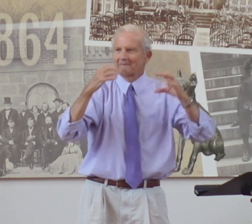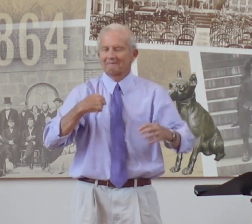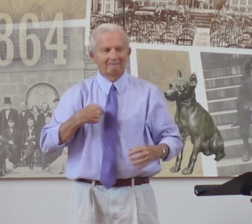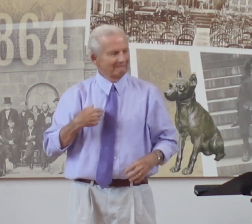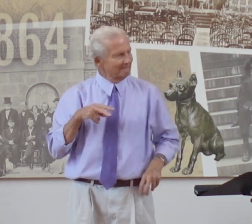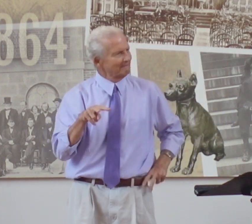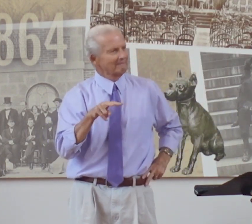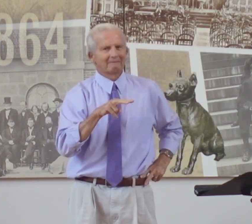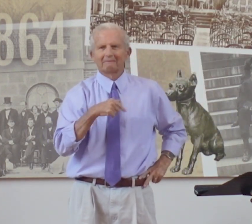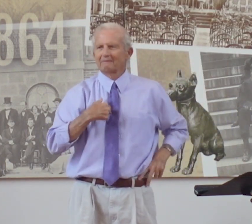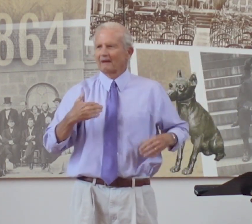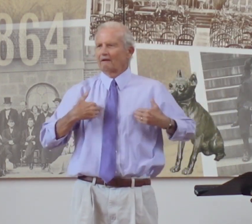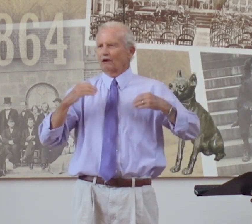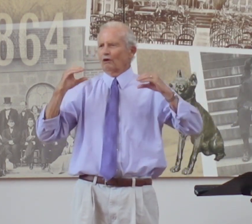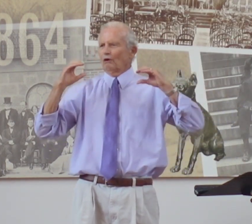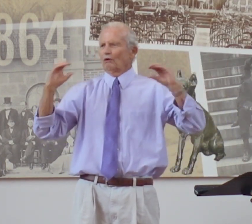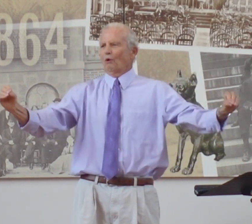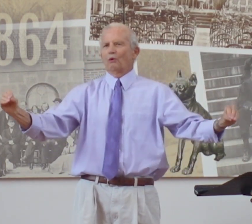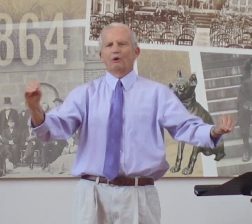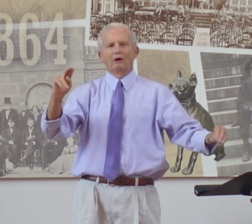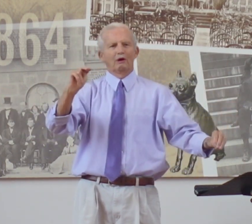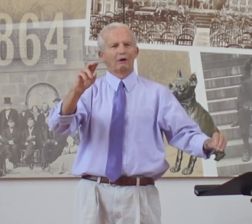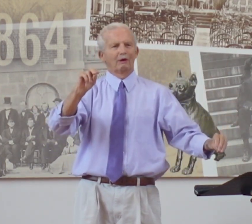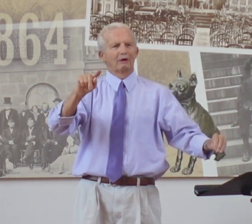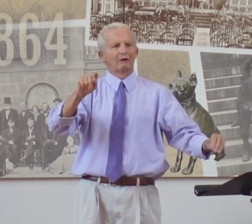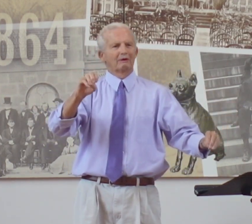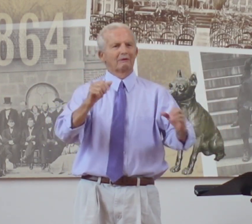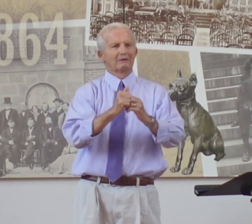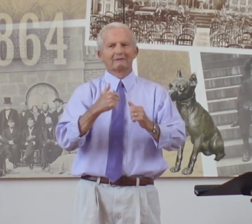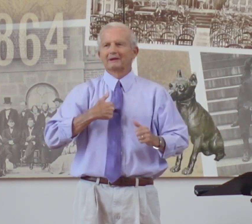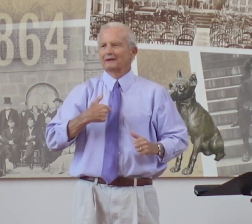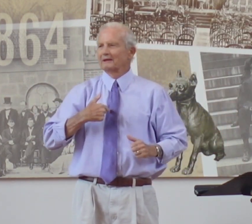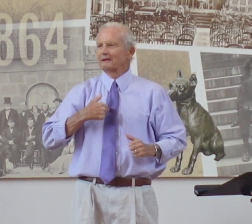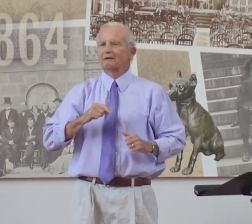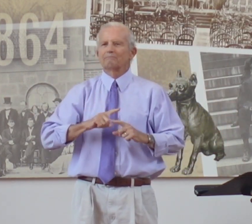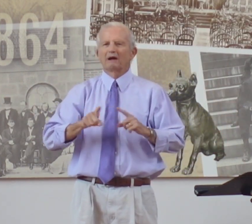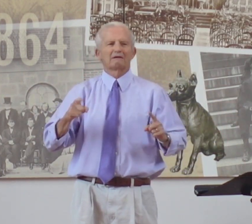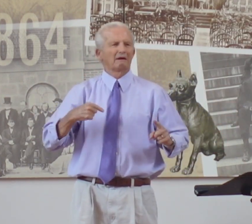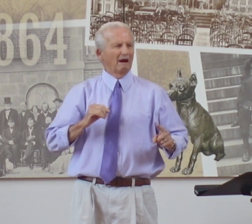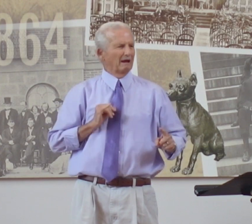Notes.